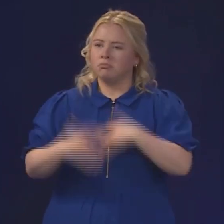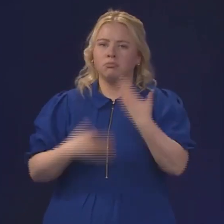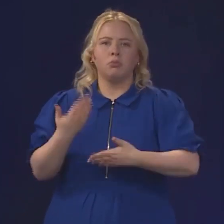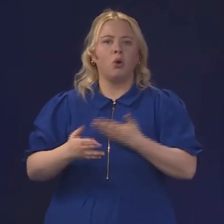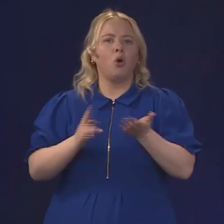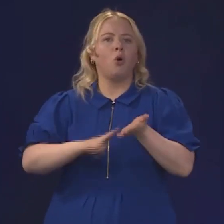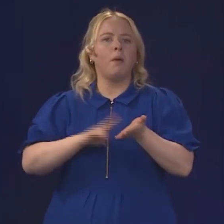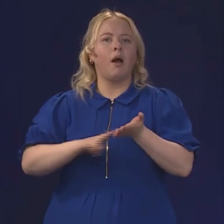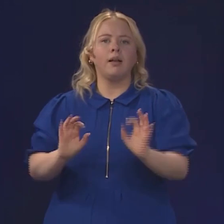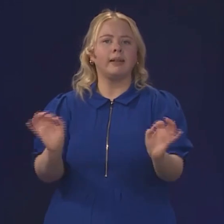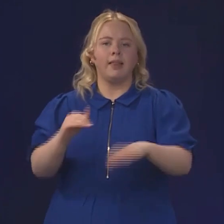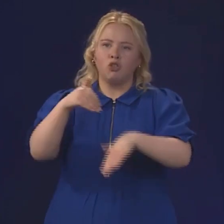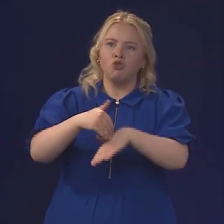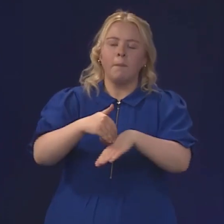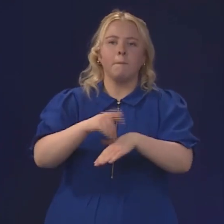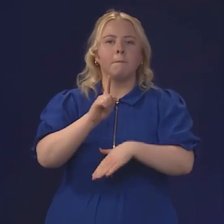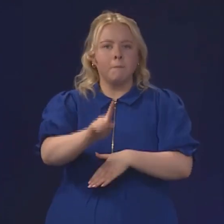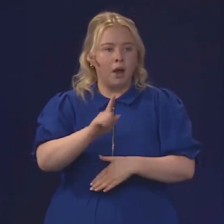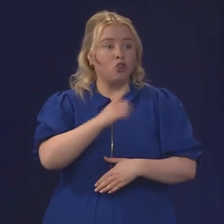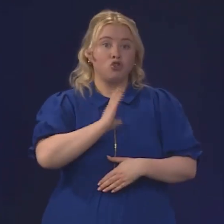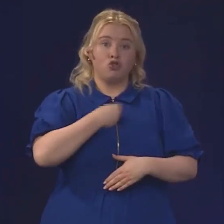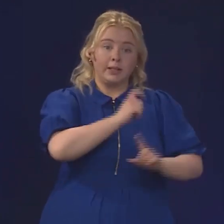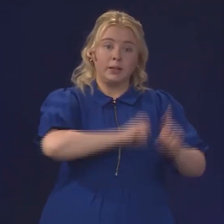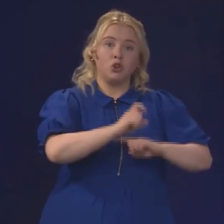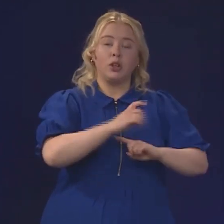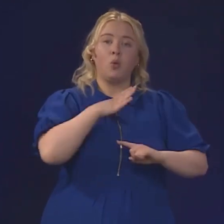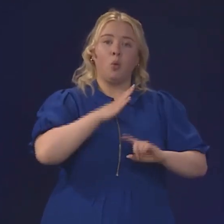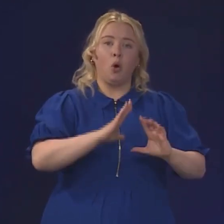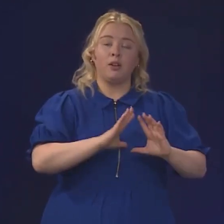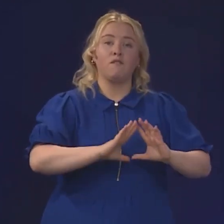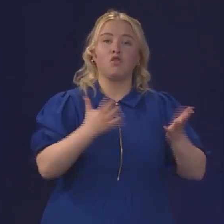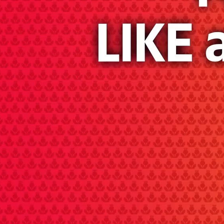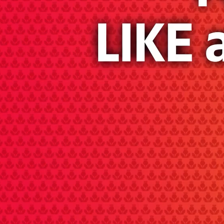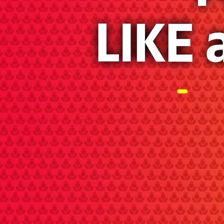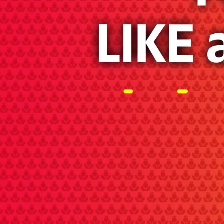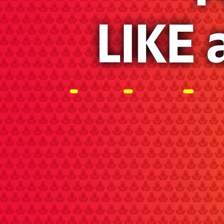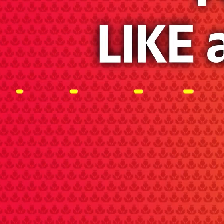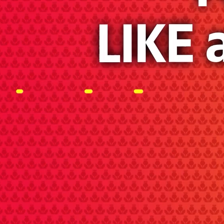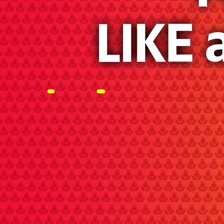the trauma that often is associated with how they choose to live their lives.